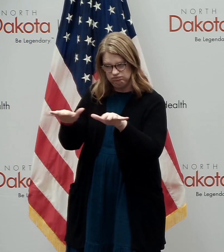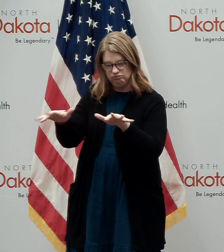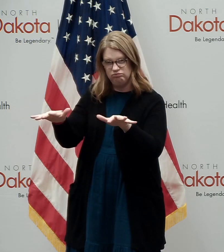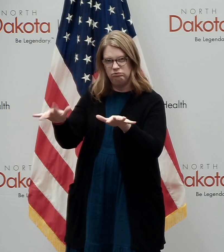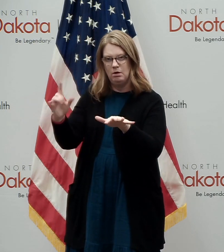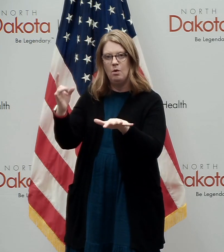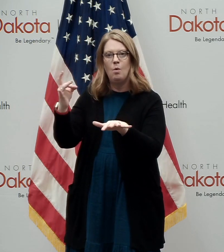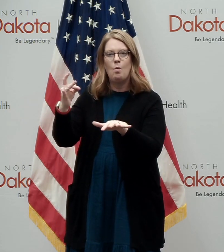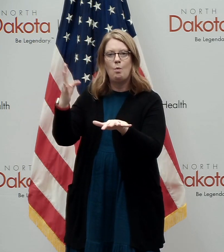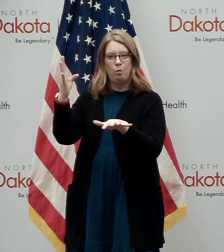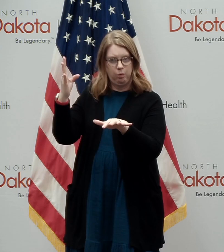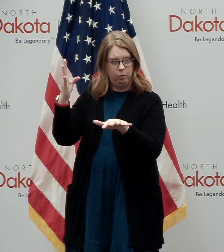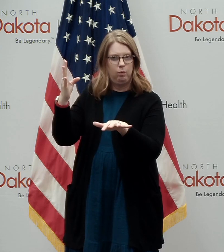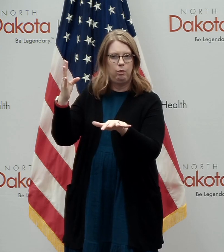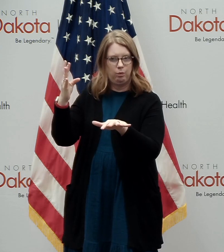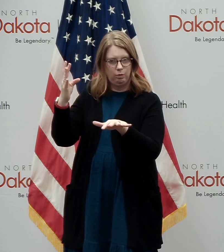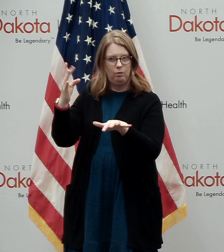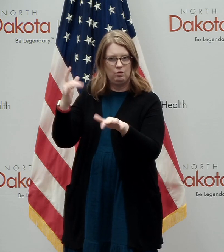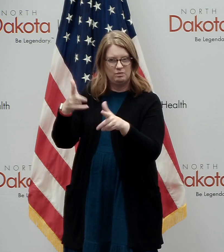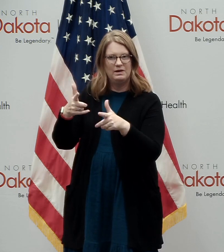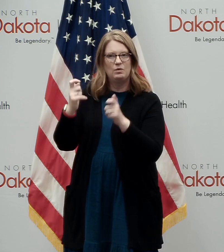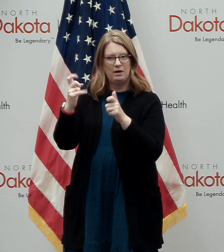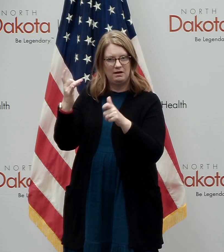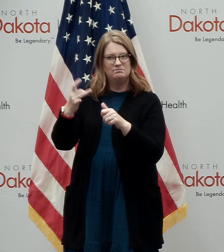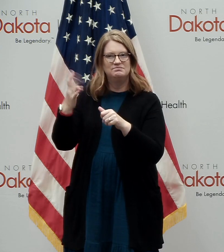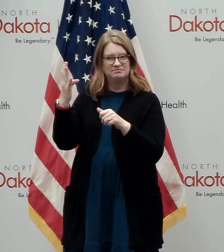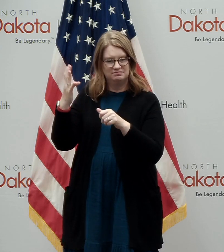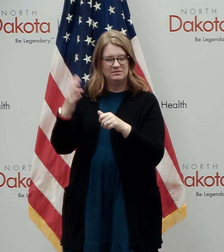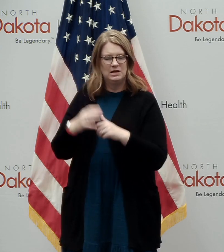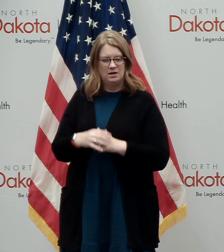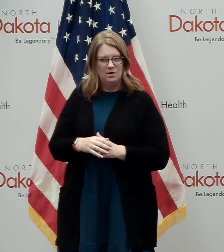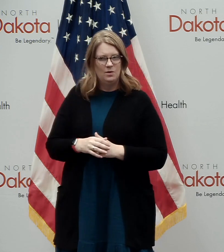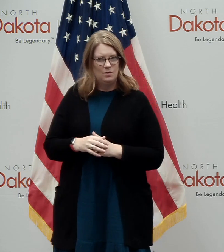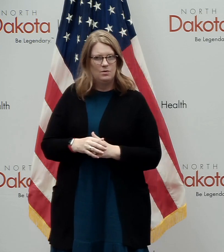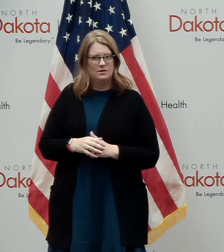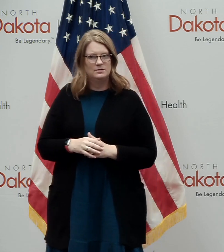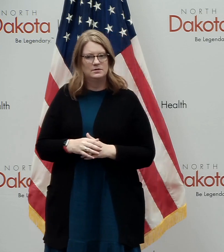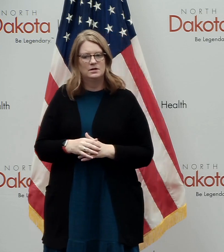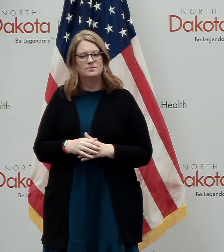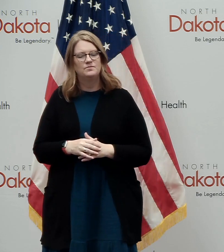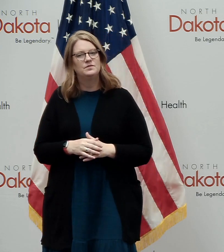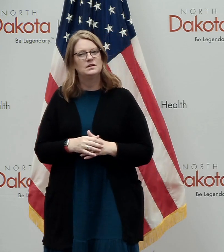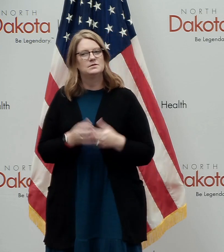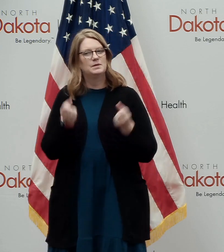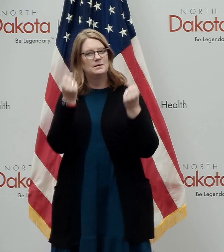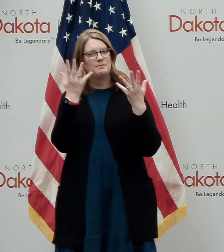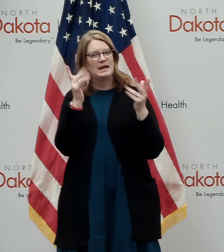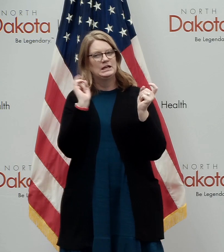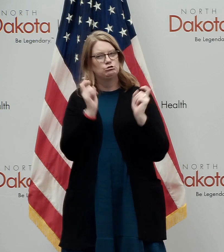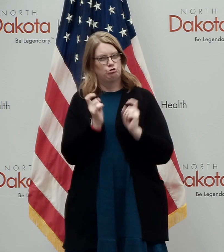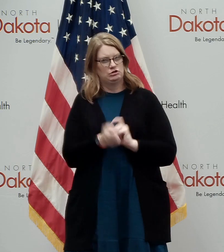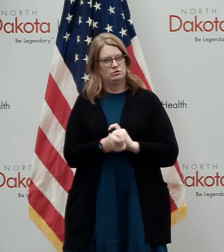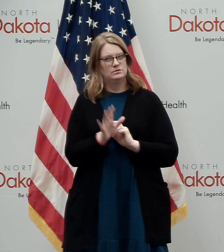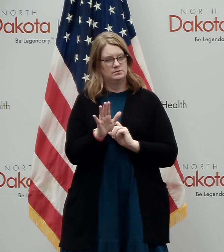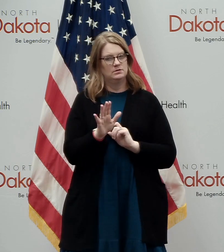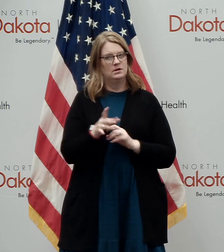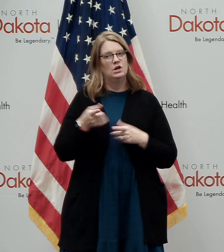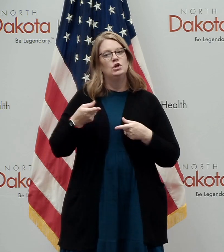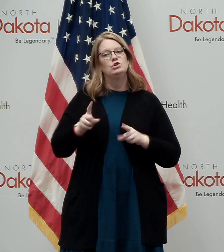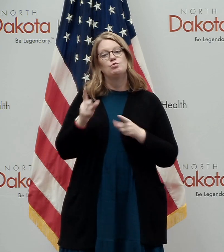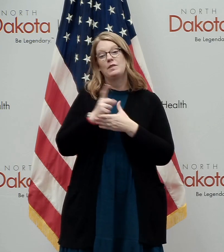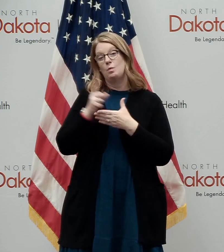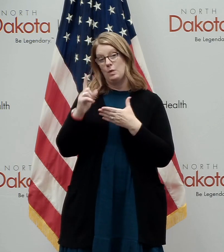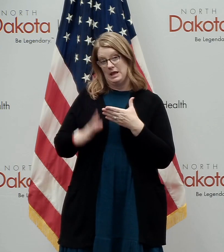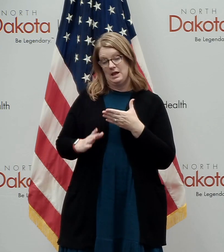can be quite quick and quite devastating. So we're making a number of changes. One of those over the weekend